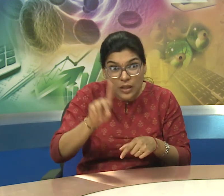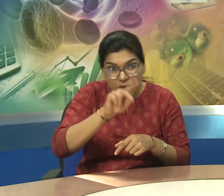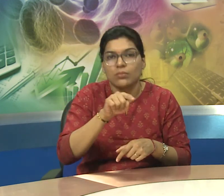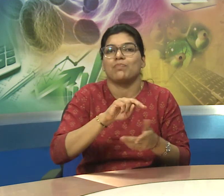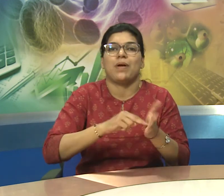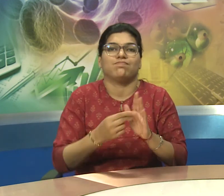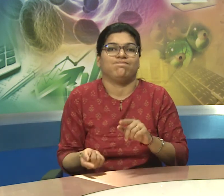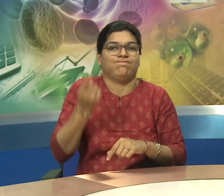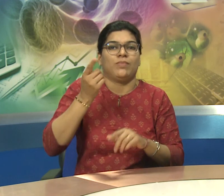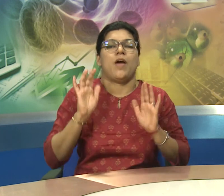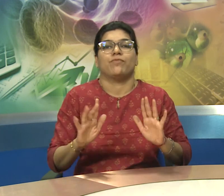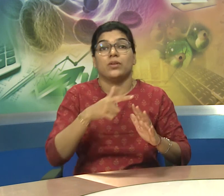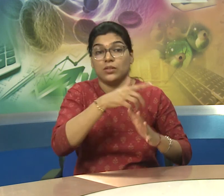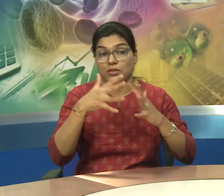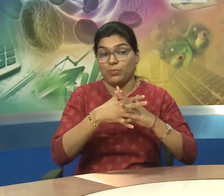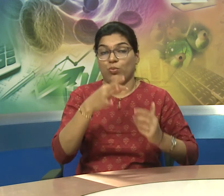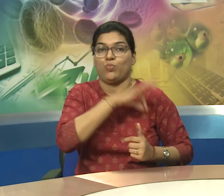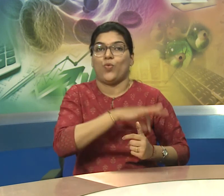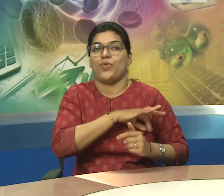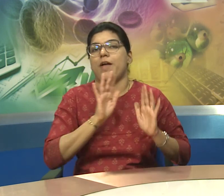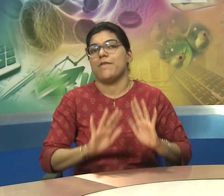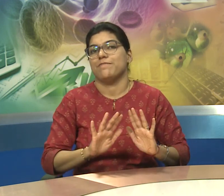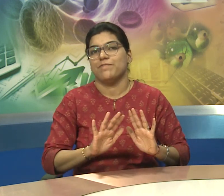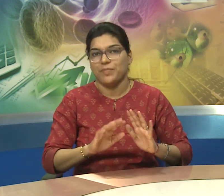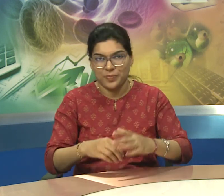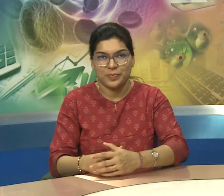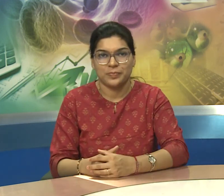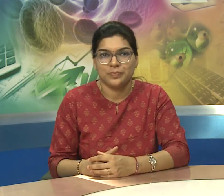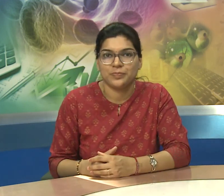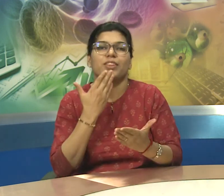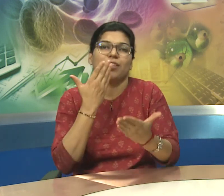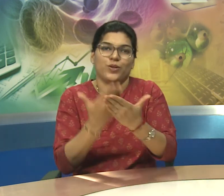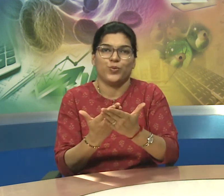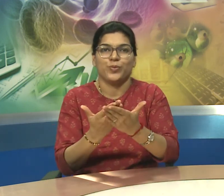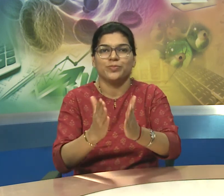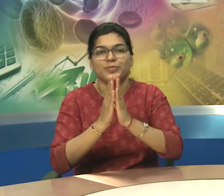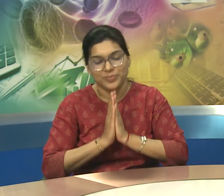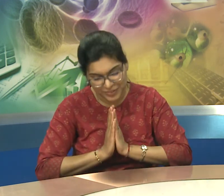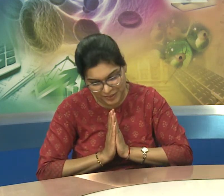in accordance with the demand for them. Thank you. Namaste.